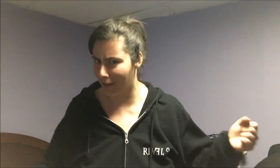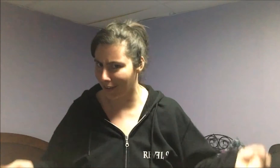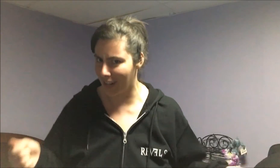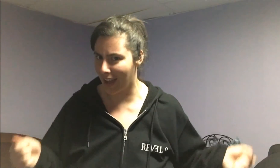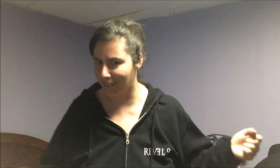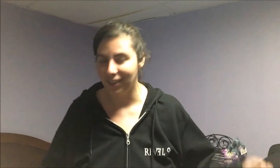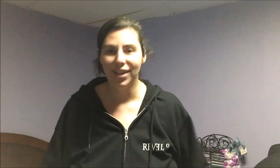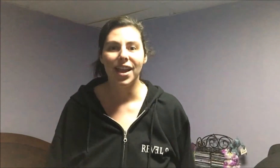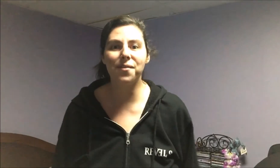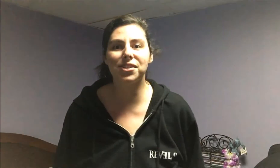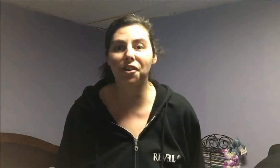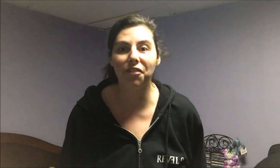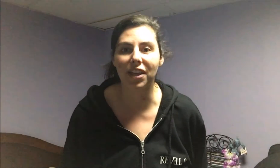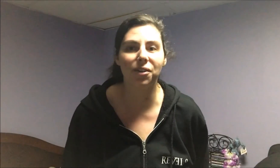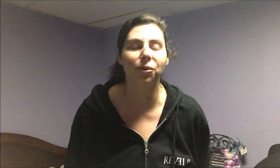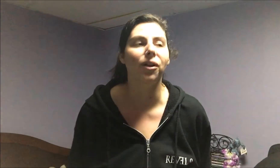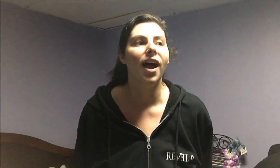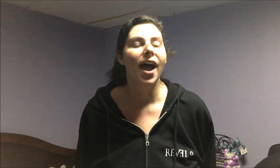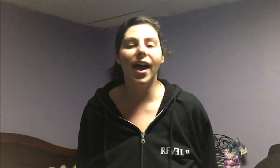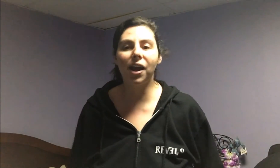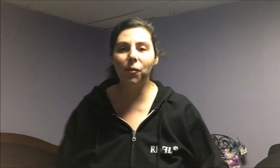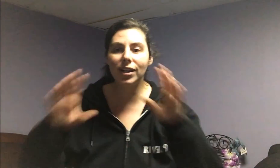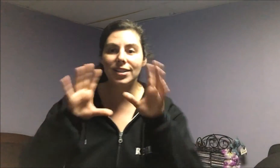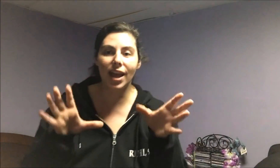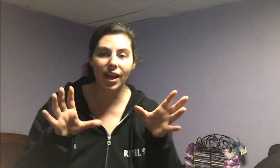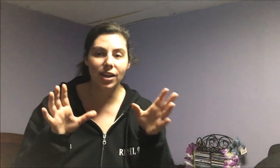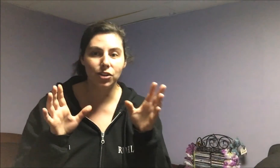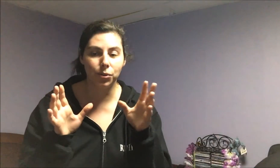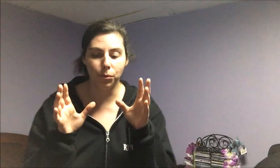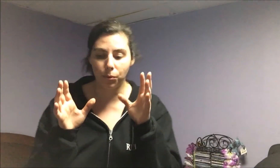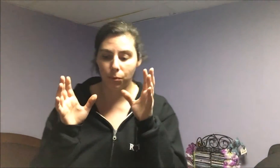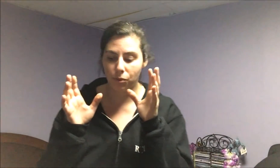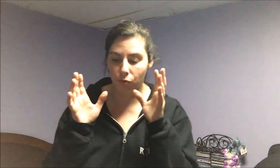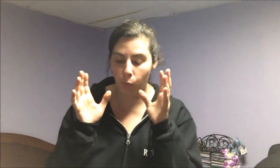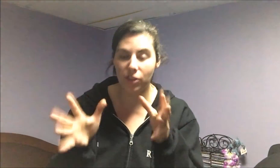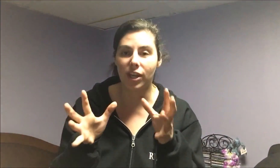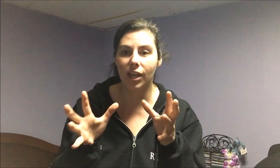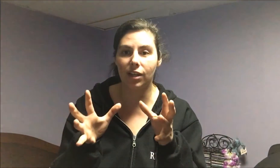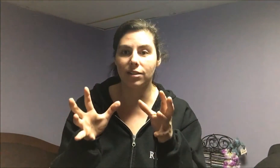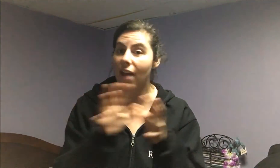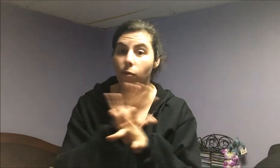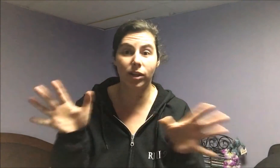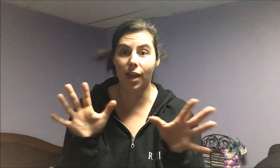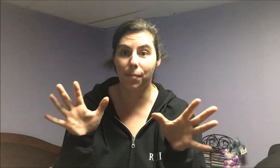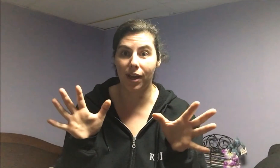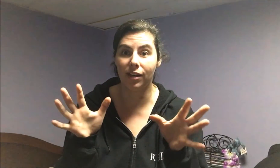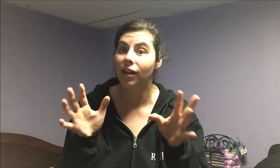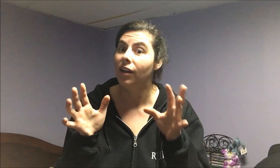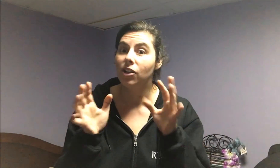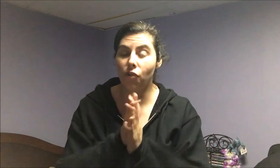on down. It was so fucking cool. And I want to say to We the Kings, everyone in that band,